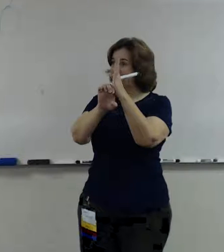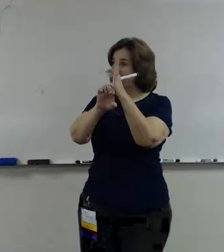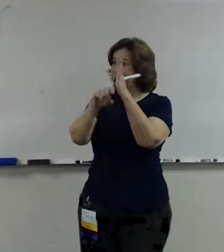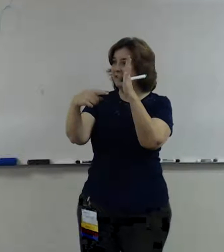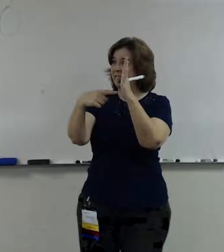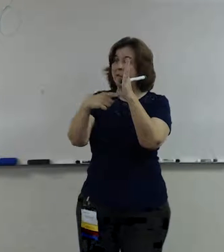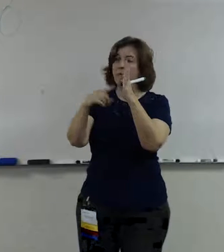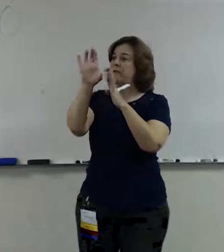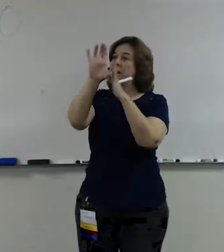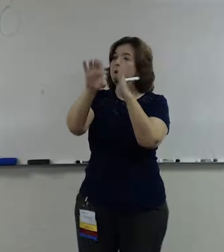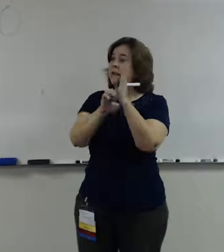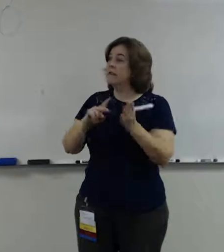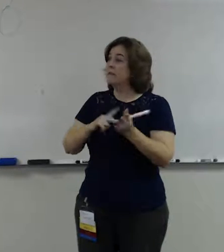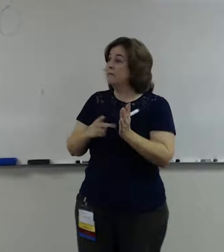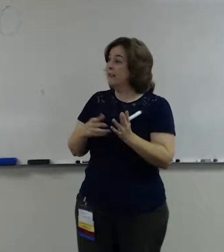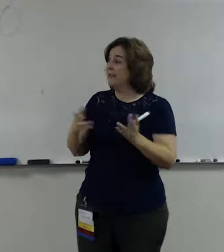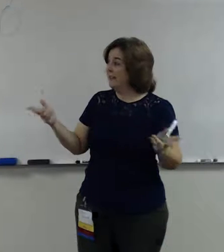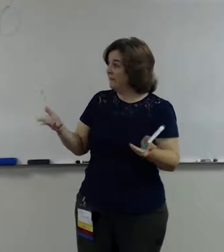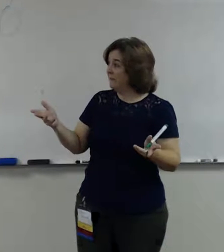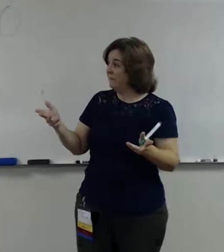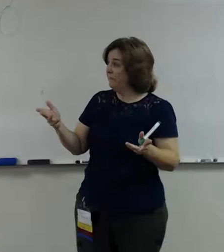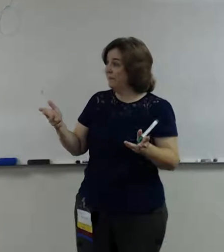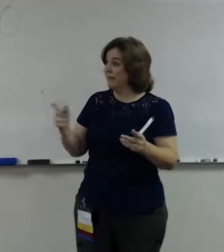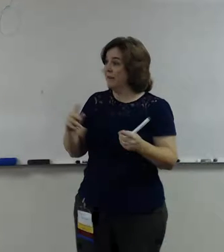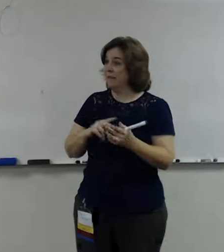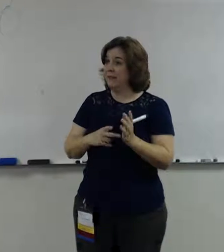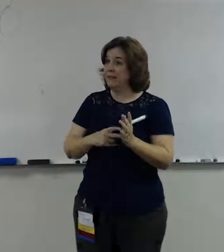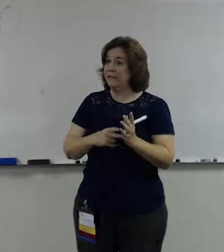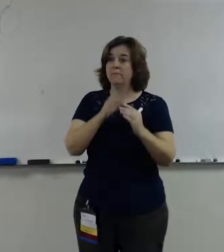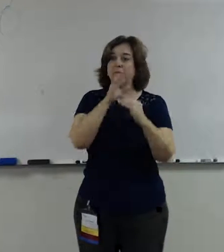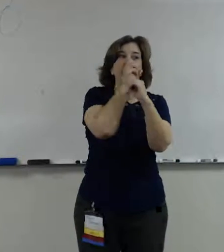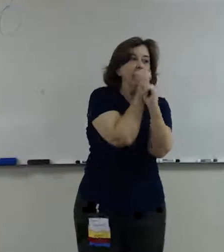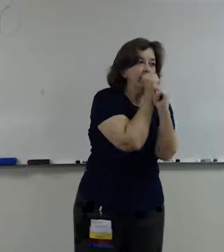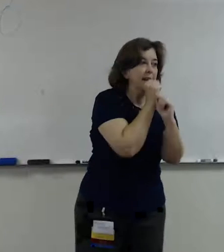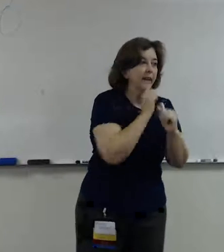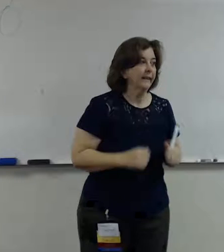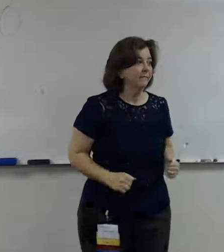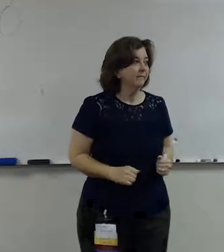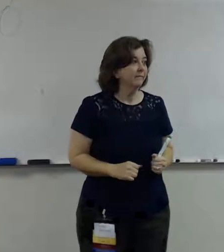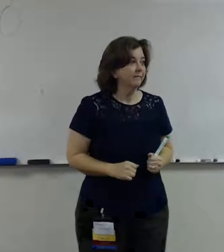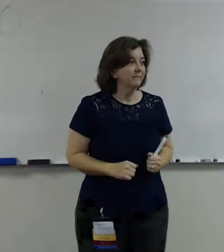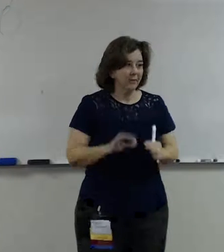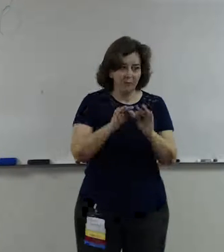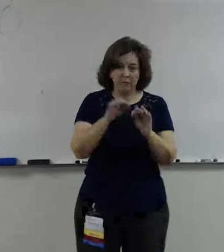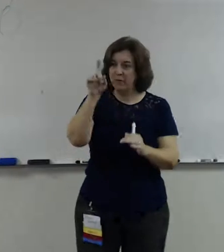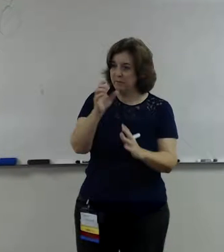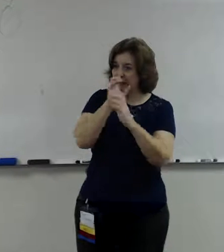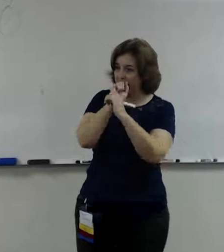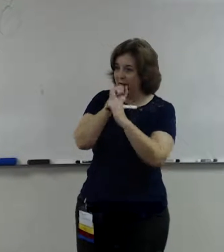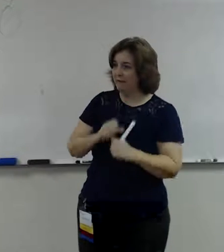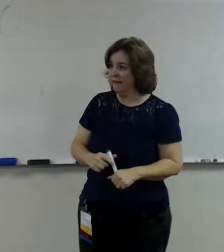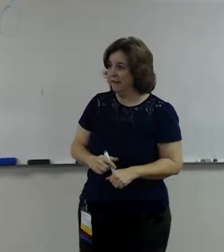ethics. What's code of ethics mean? It means confidentiality. Interpreters must be confidential.